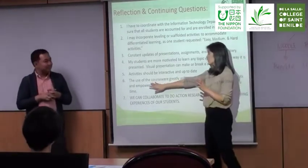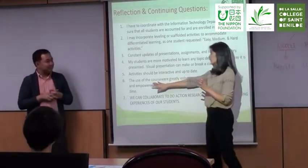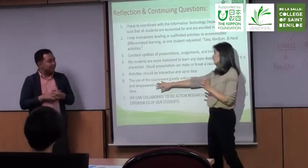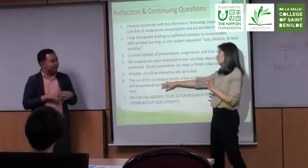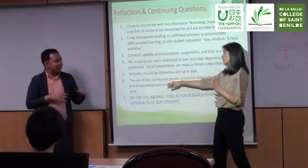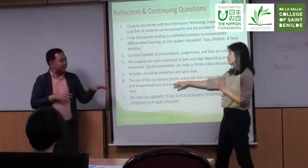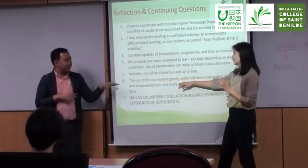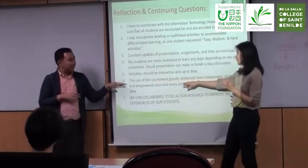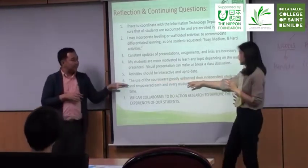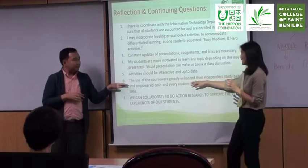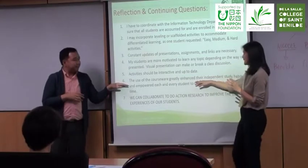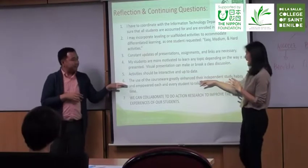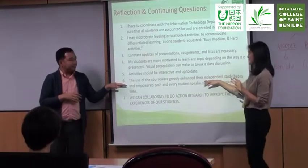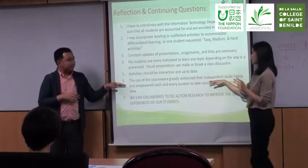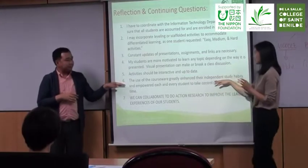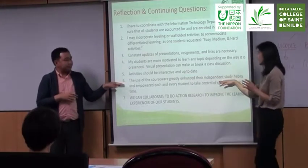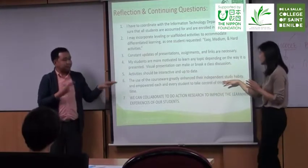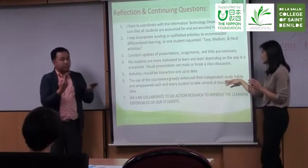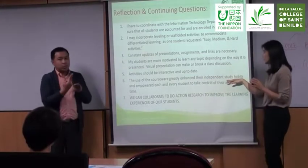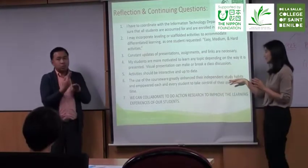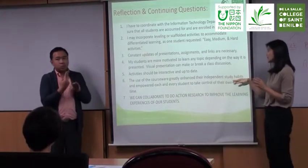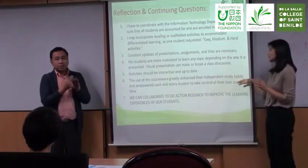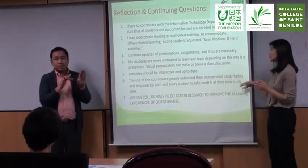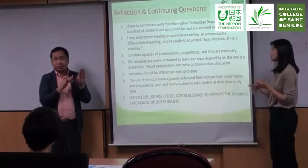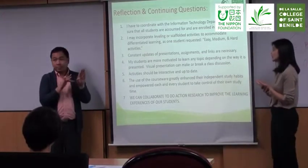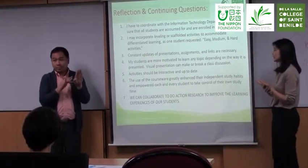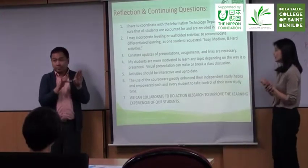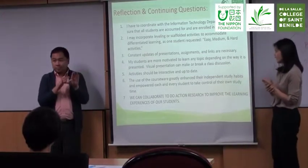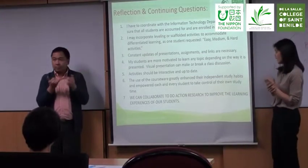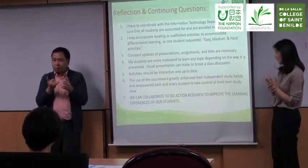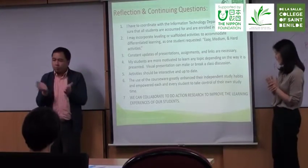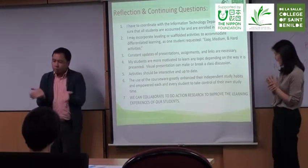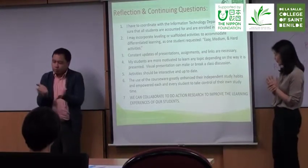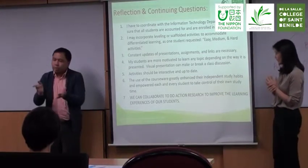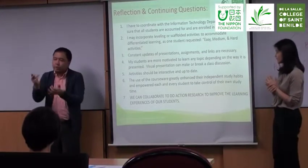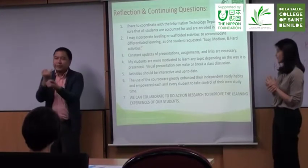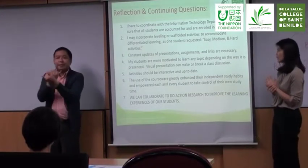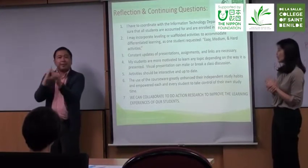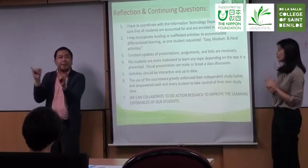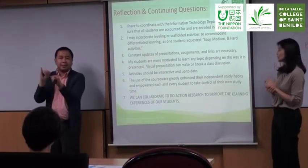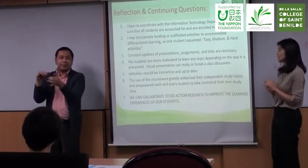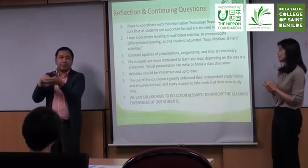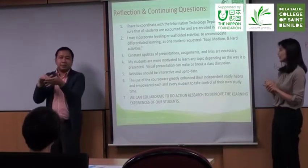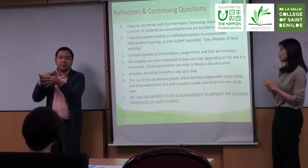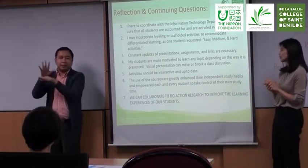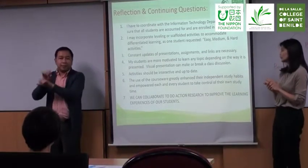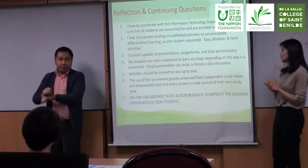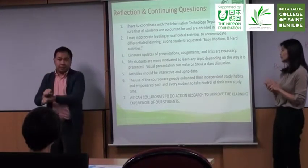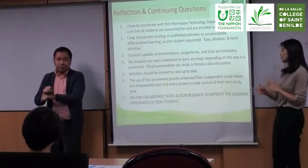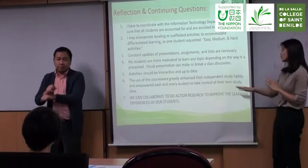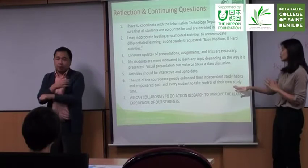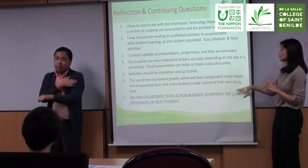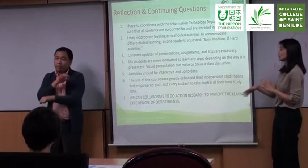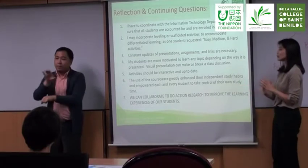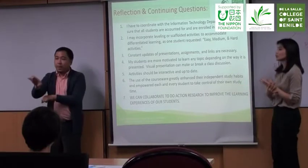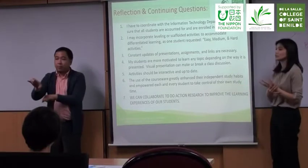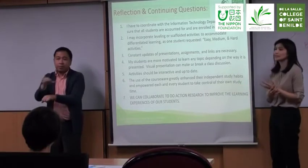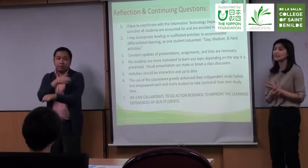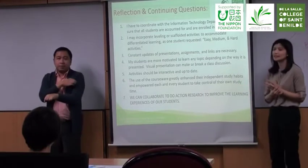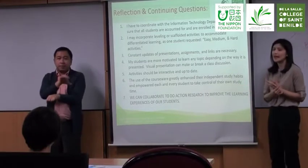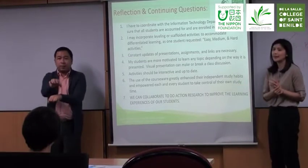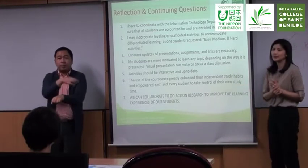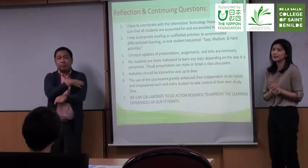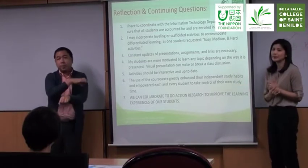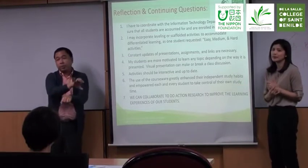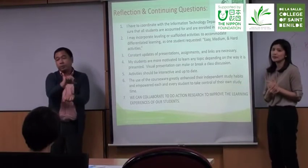So the use of the courseware greatly enhanced their independent study habits and empowered each and every student to take control of their